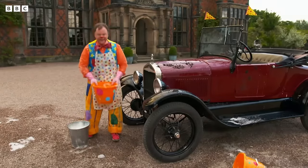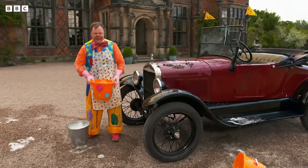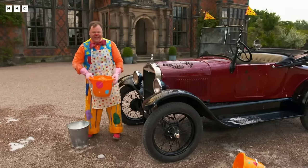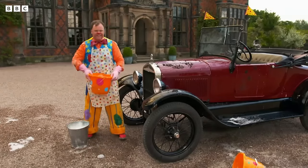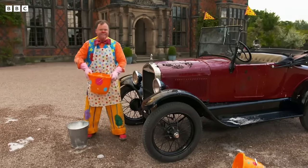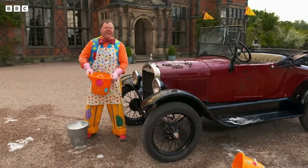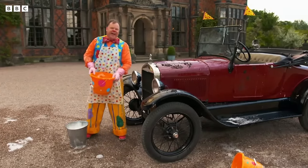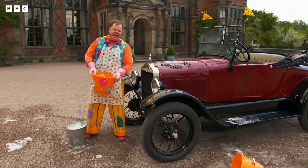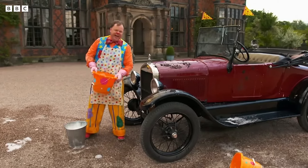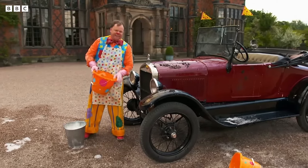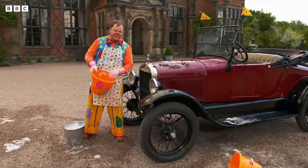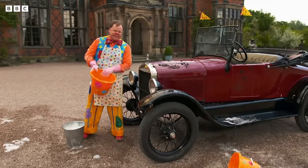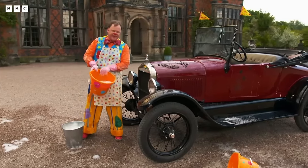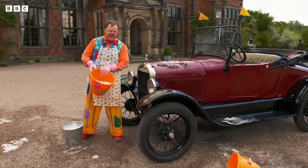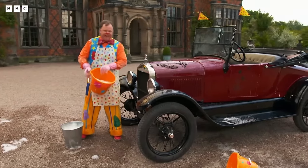Ready? After three.